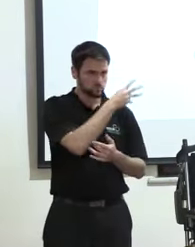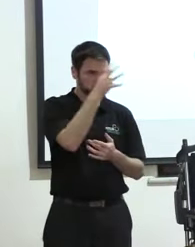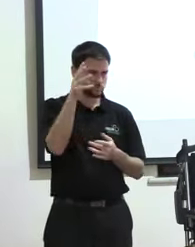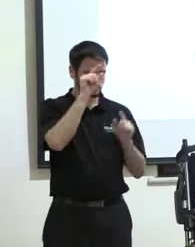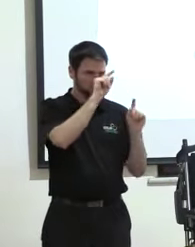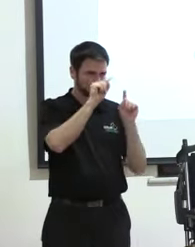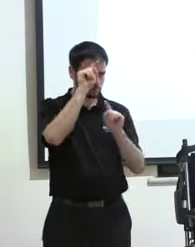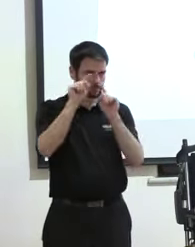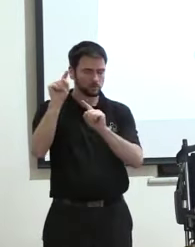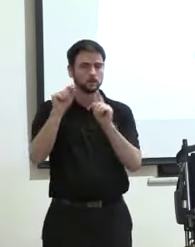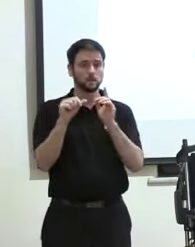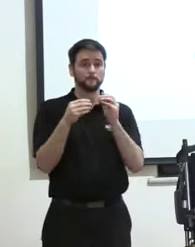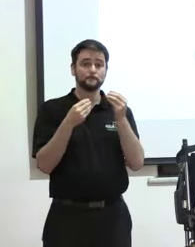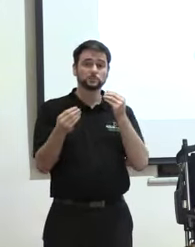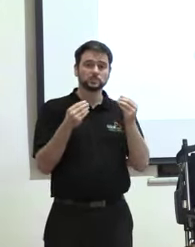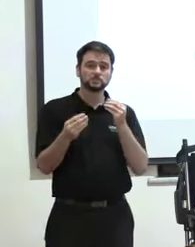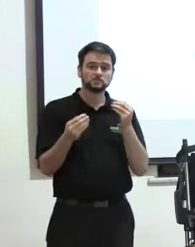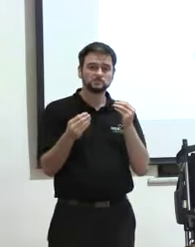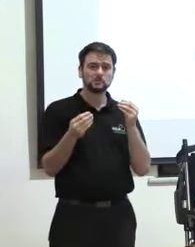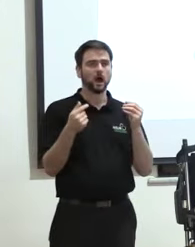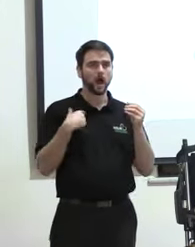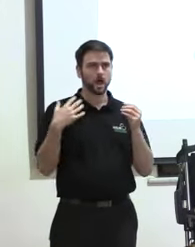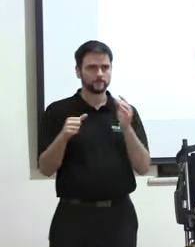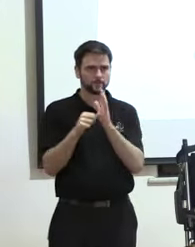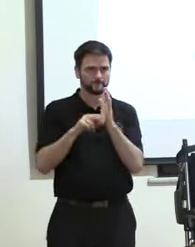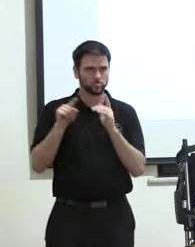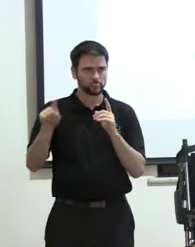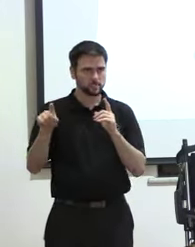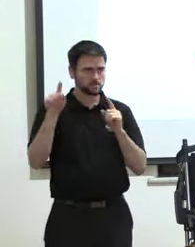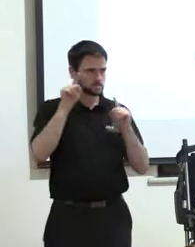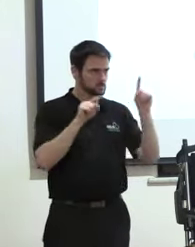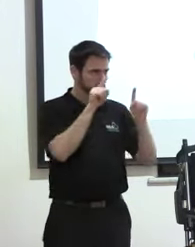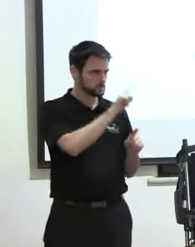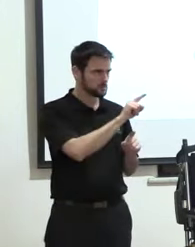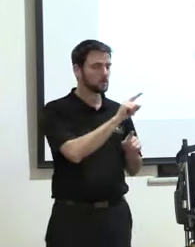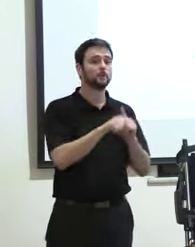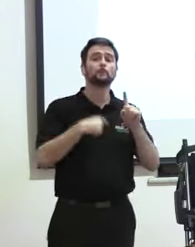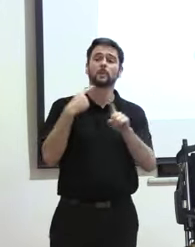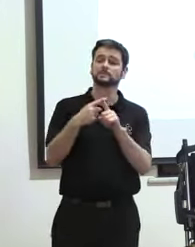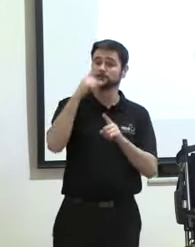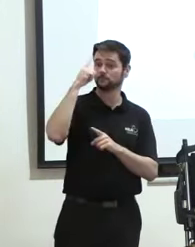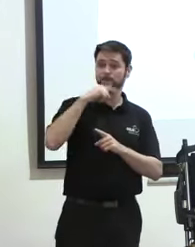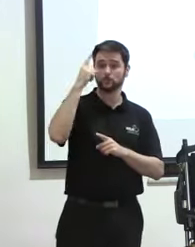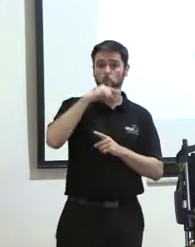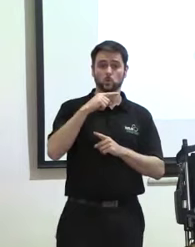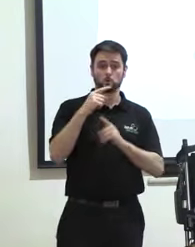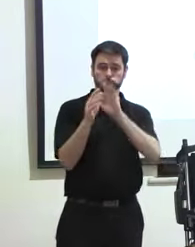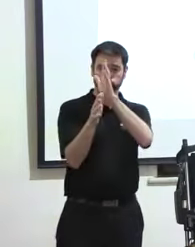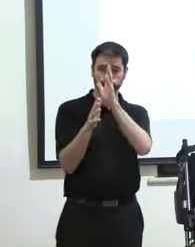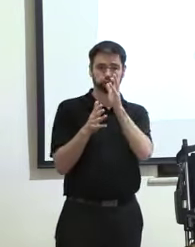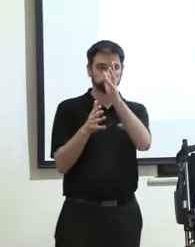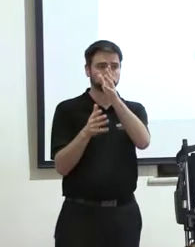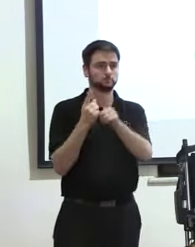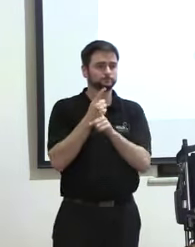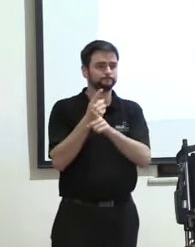your people skills as well, because it involves talking to people and negotiating supports, that type of